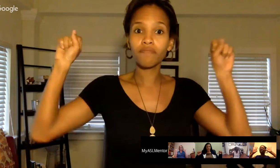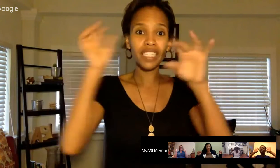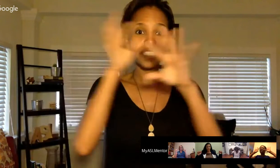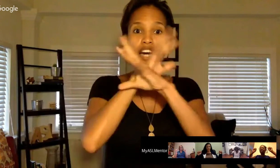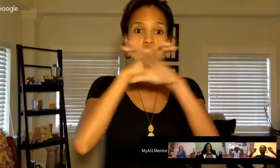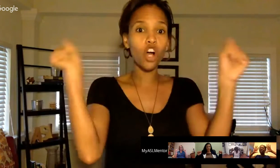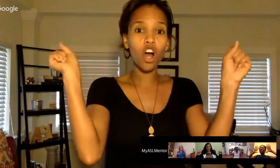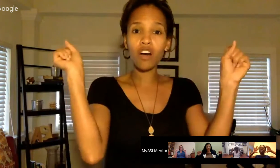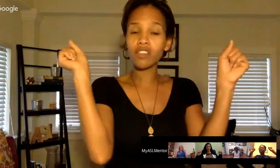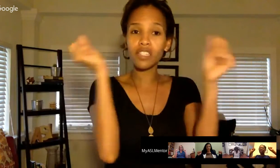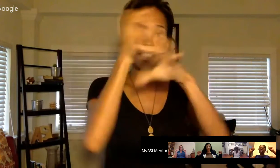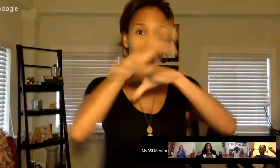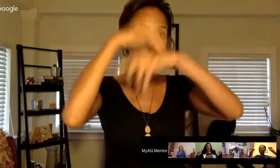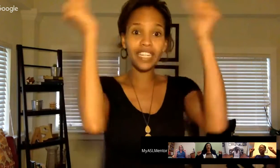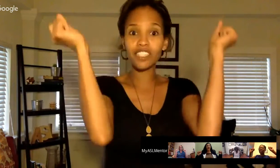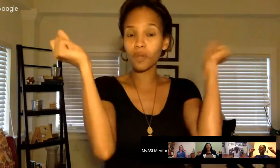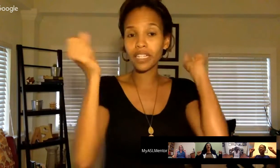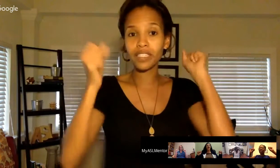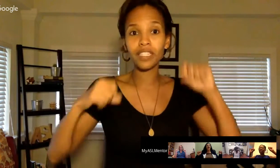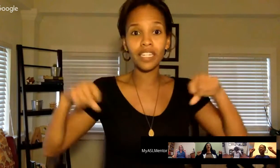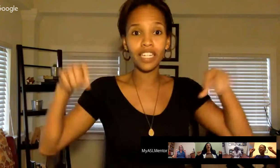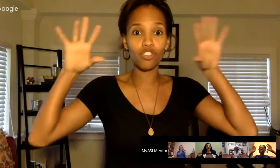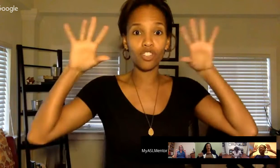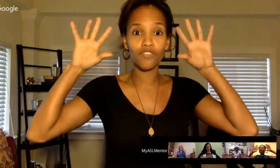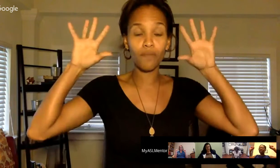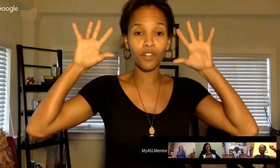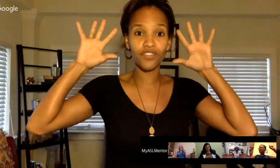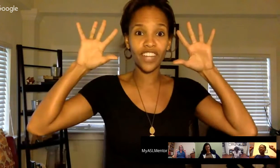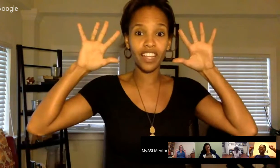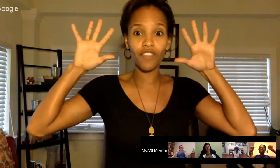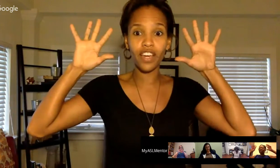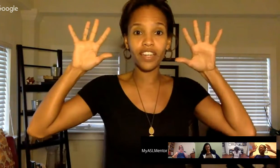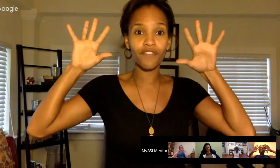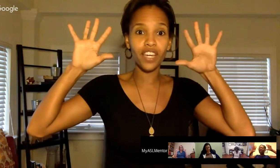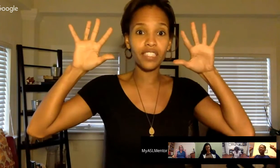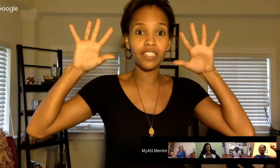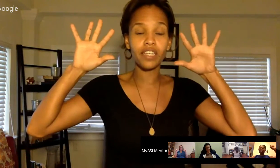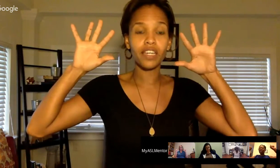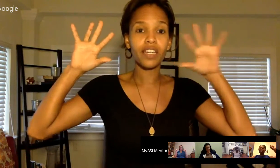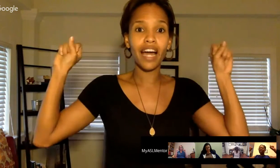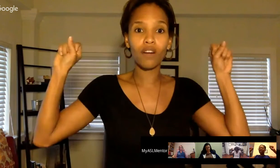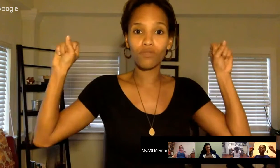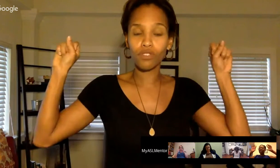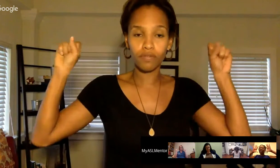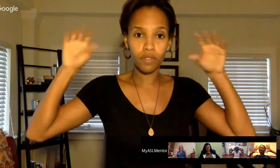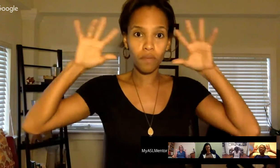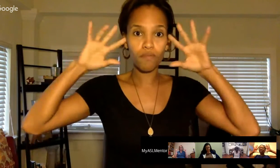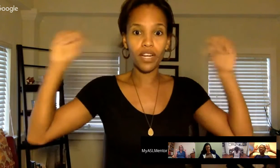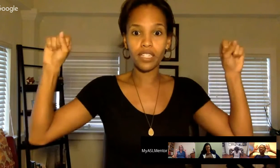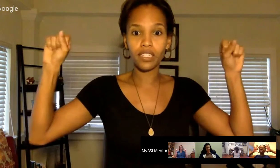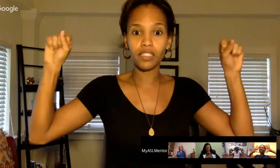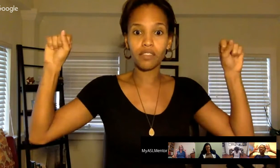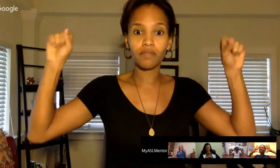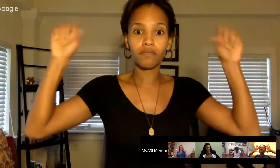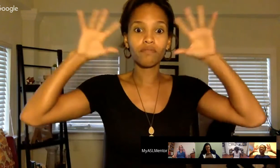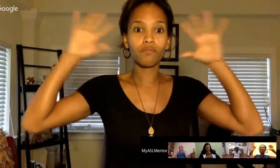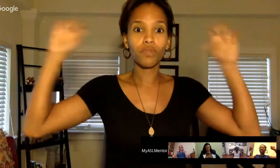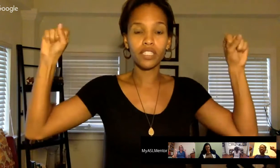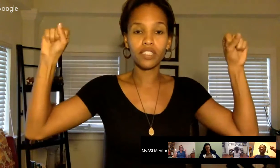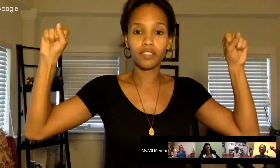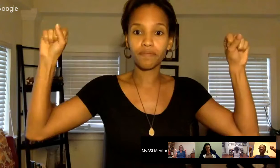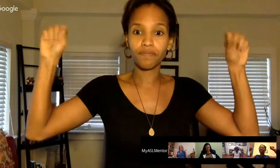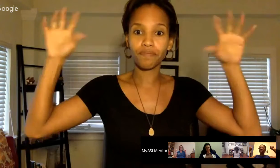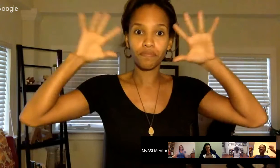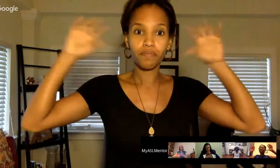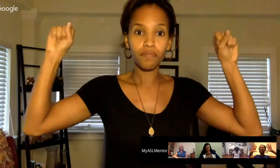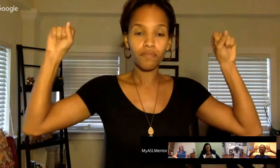President. It's not a cross. It's not fancy schmancy. It's just from the side of the face out. President.